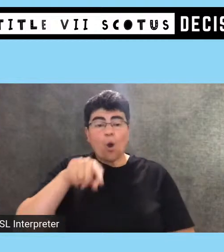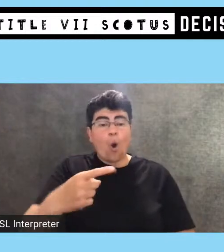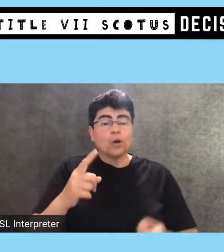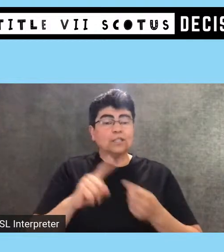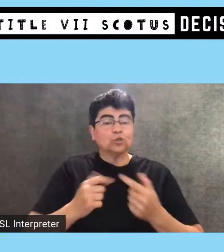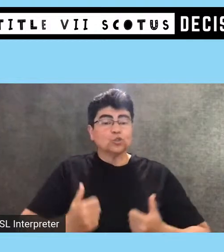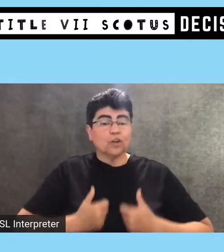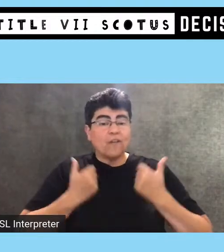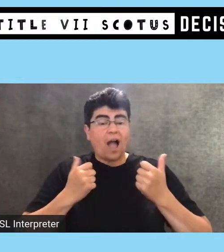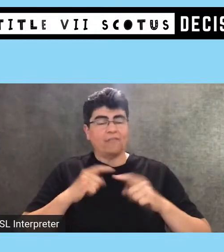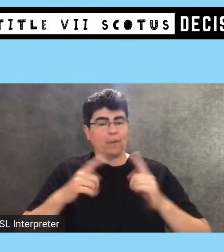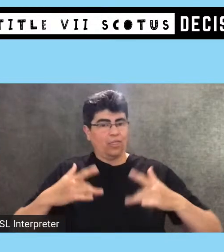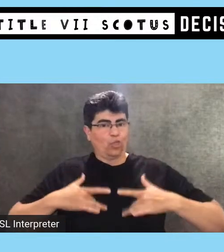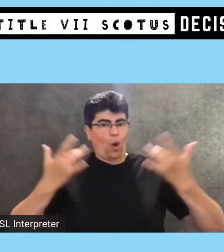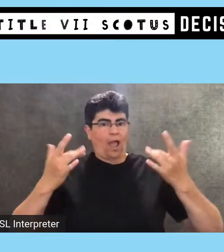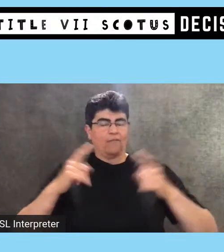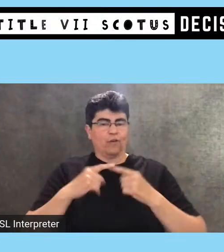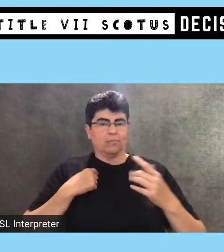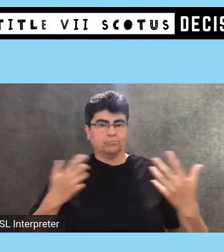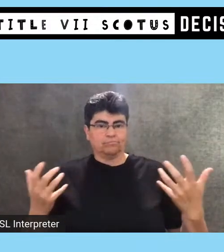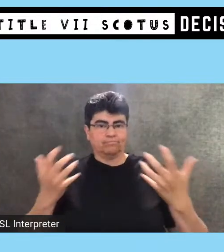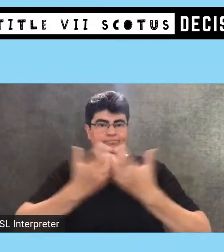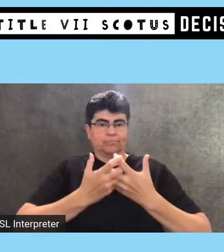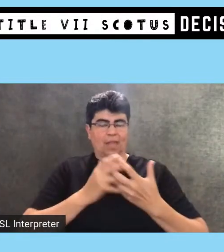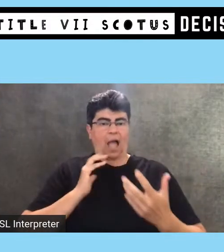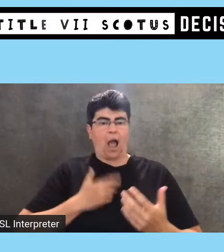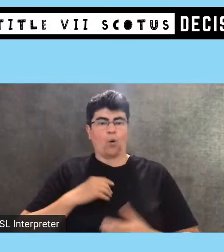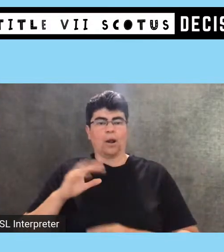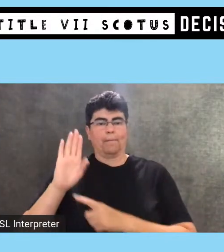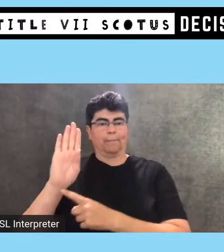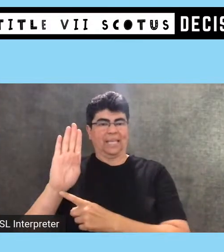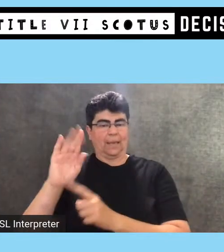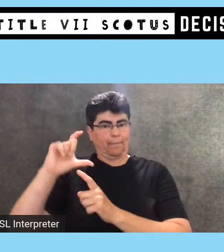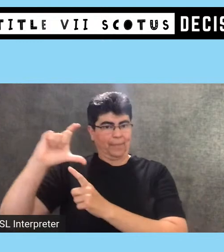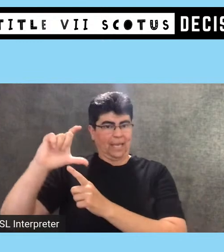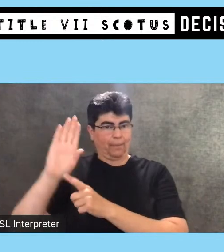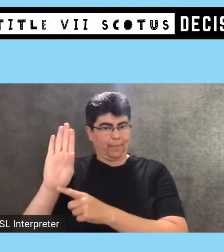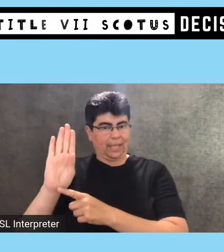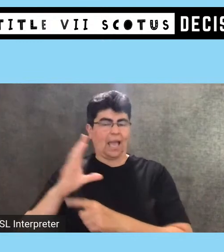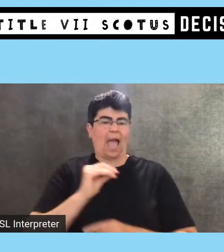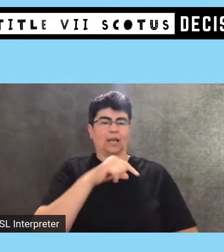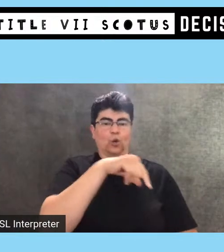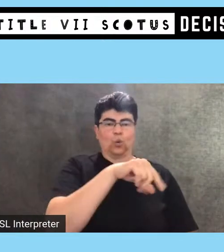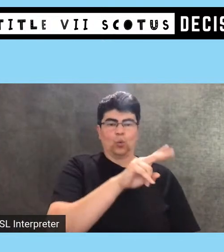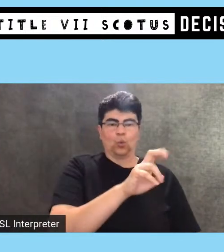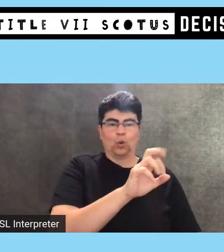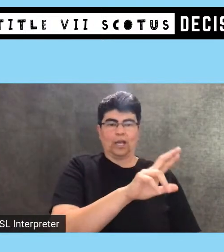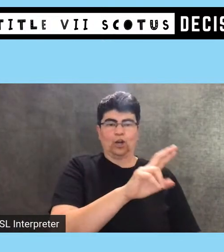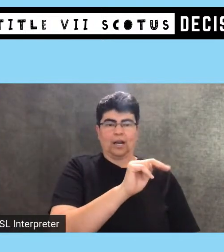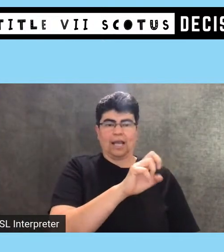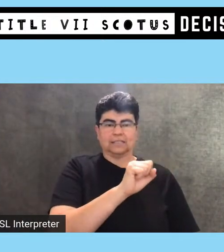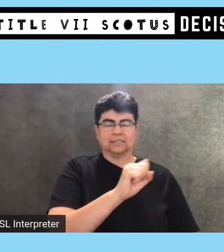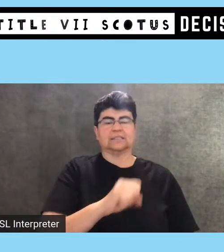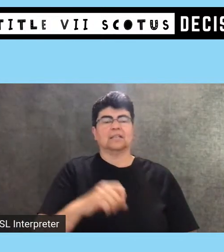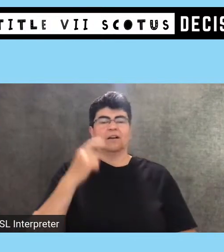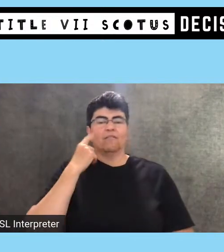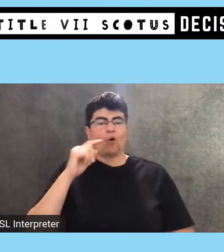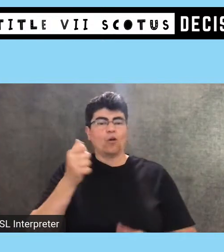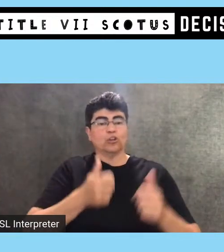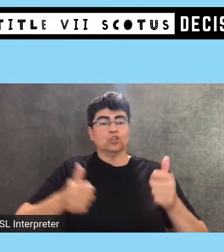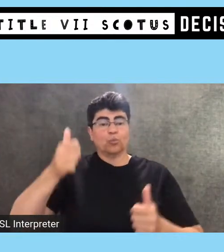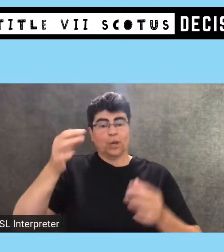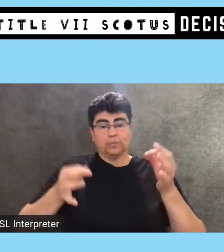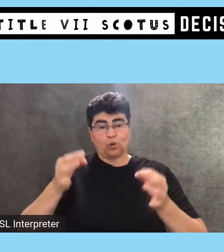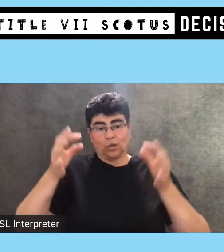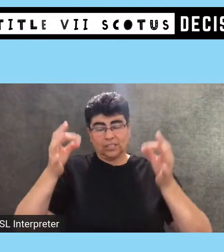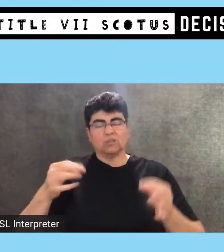but to thrive in the intersection of both our capital B Blackness and our queerness. Even with the Supreme Court's decision, we know that